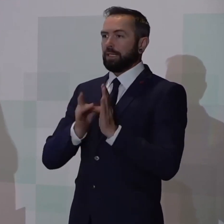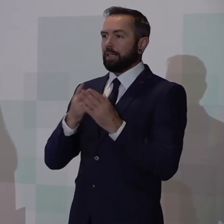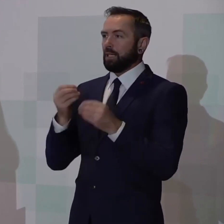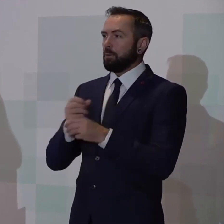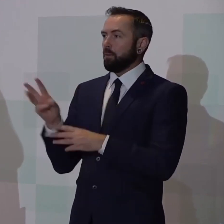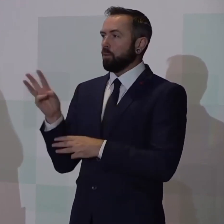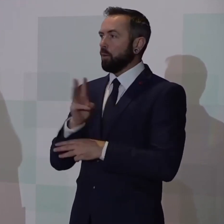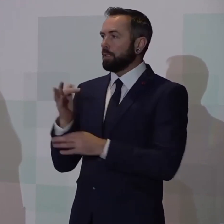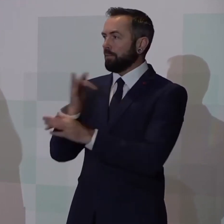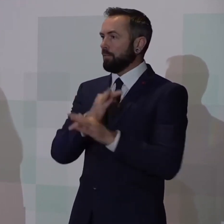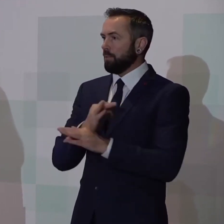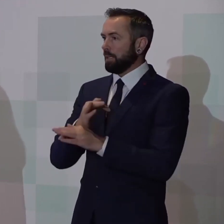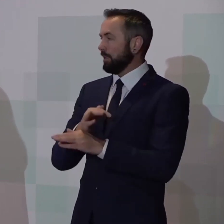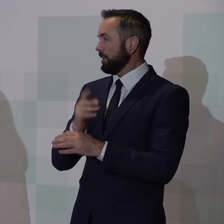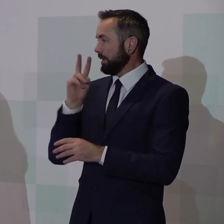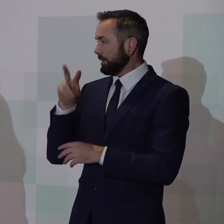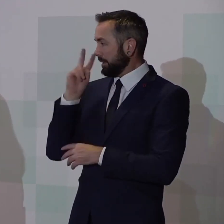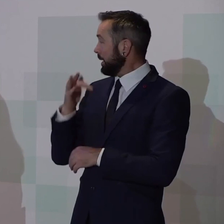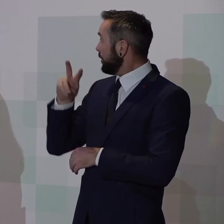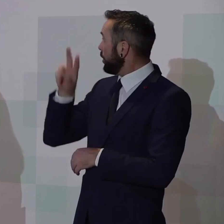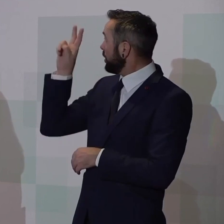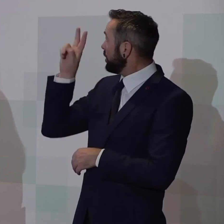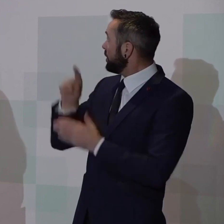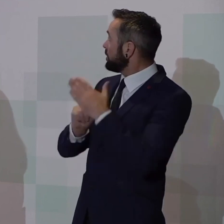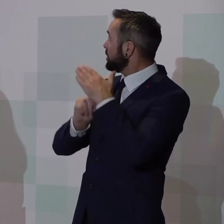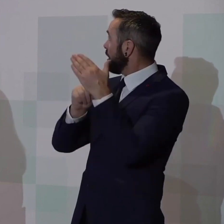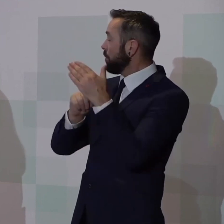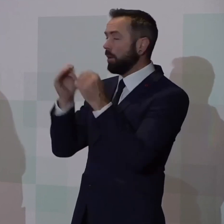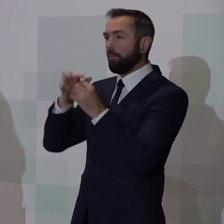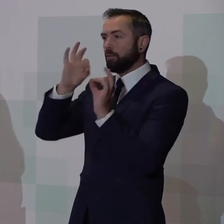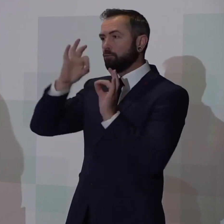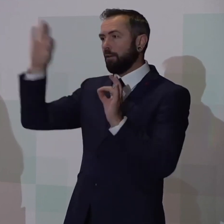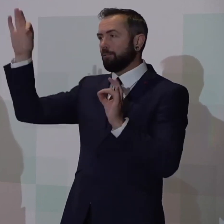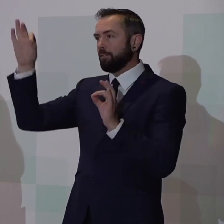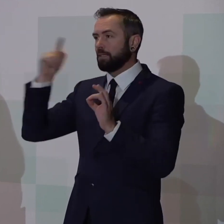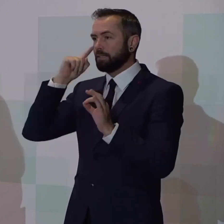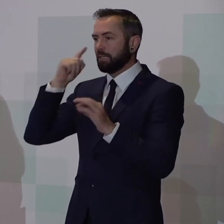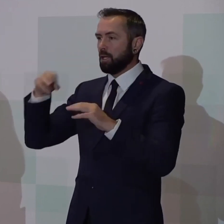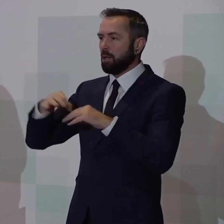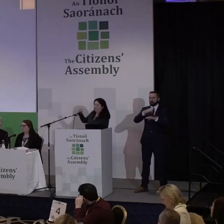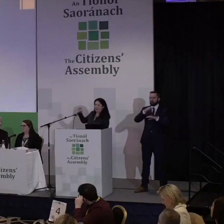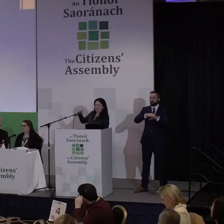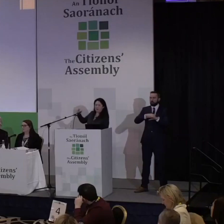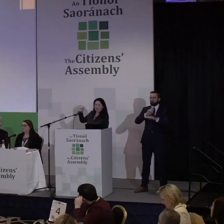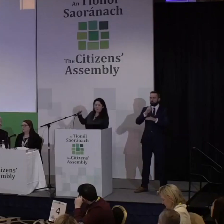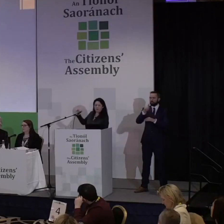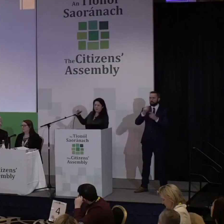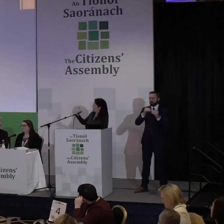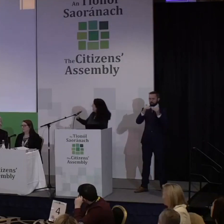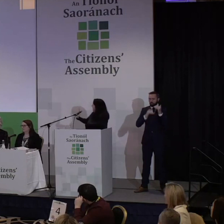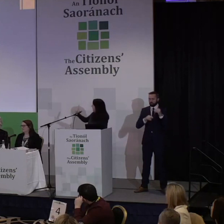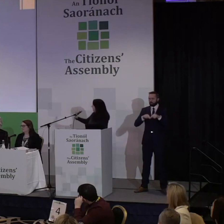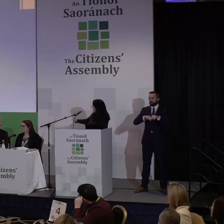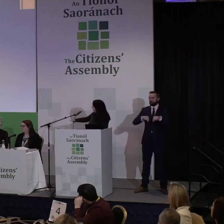see it here, if you look at the top of the graph, you have the marriage rate, and then at the bottom you have the divorce